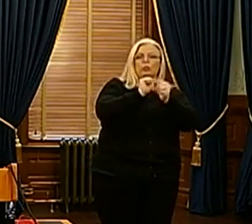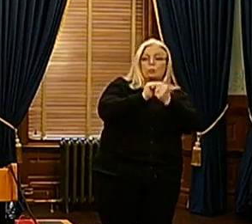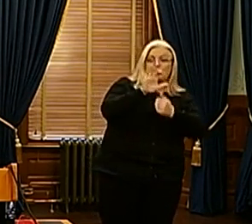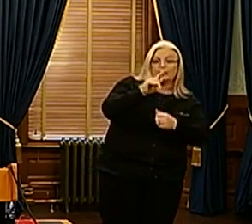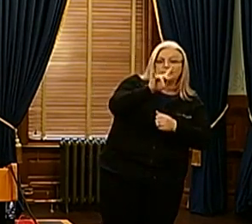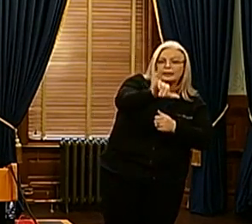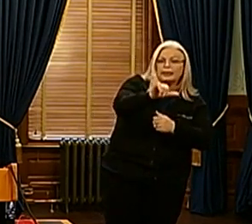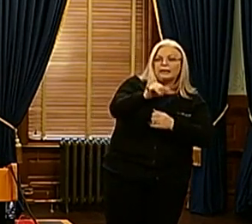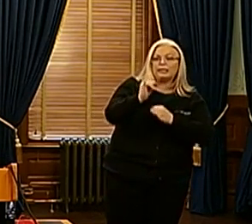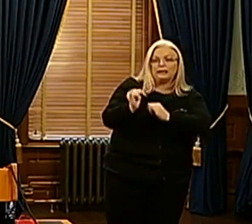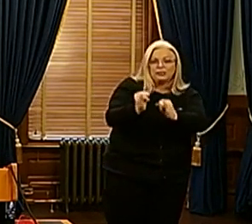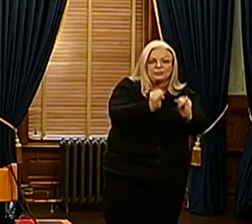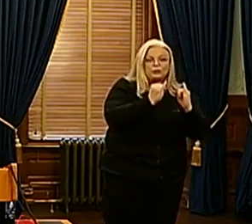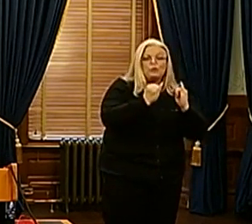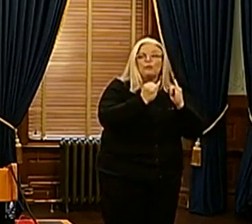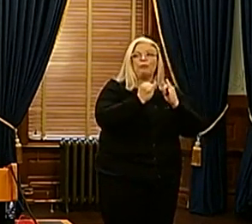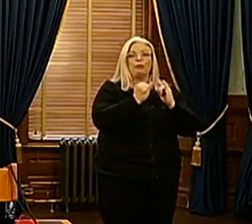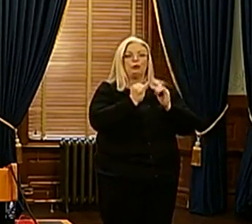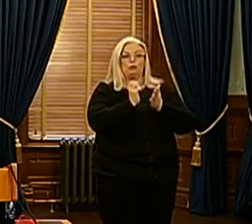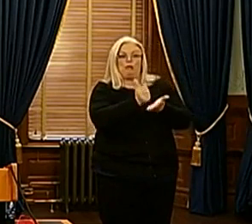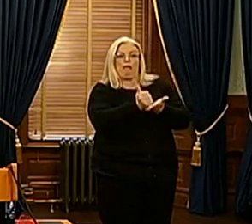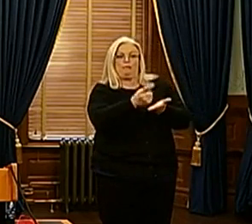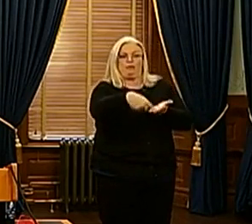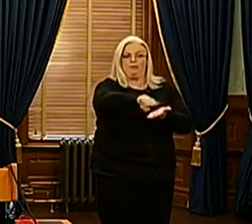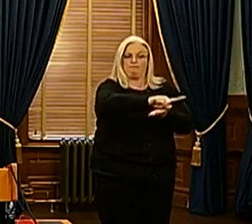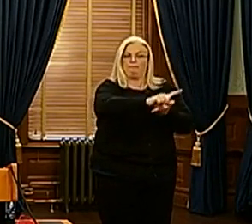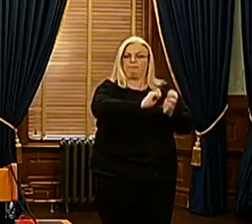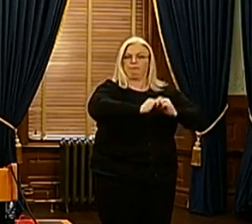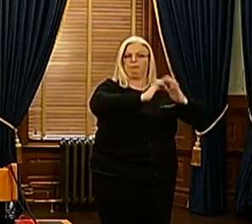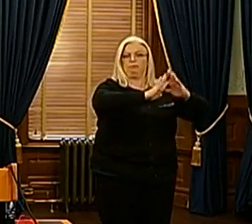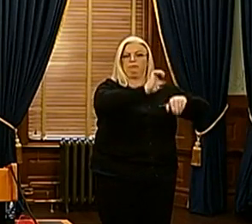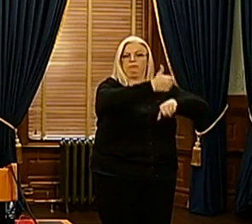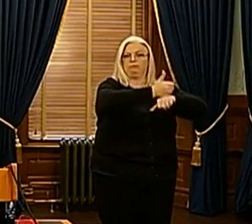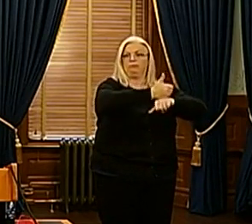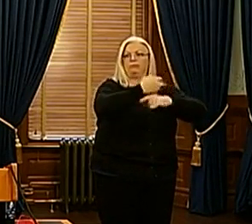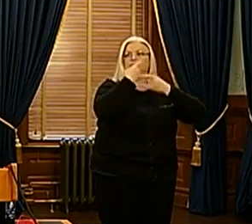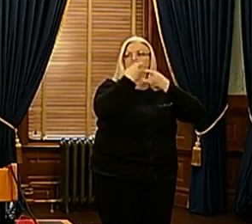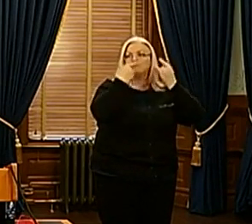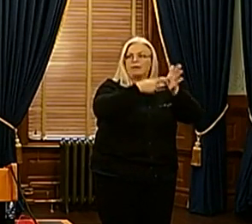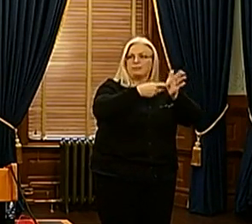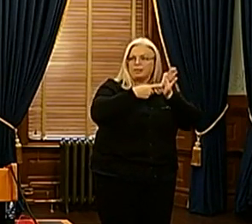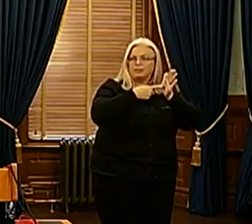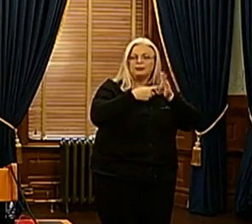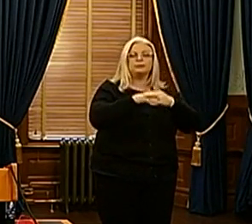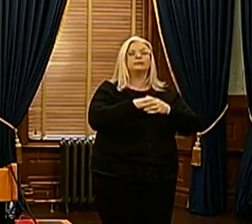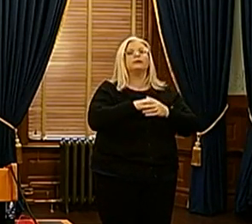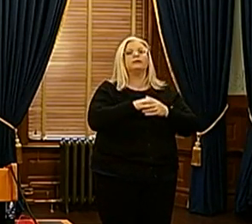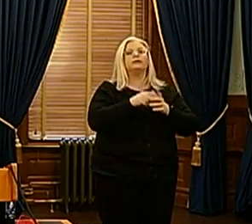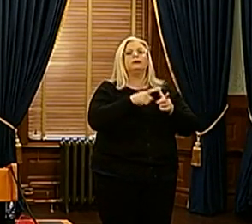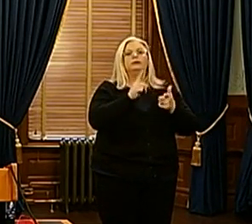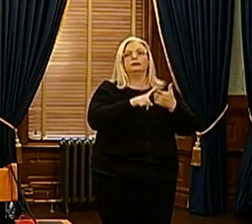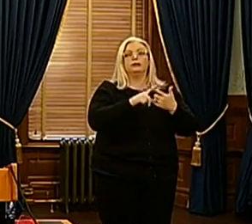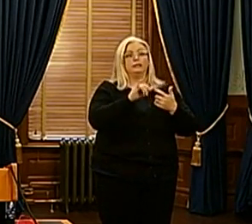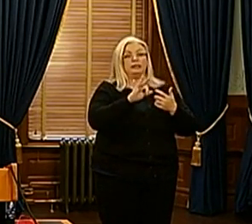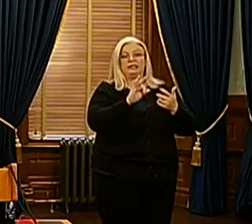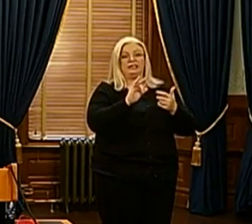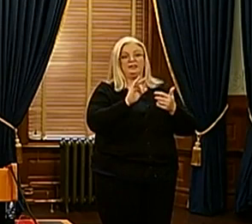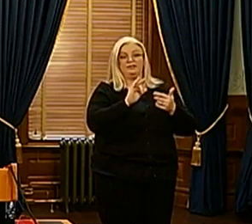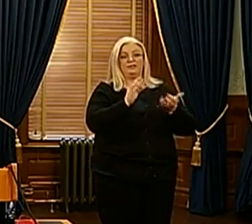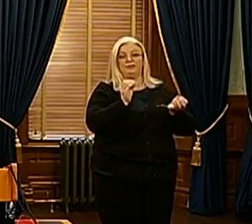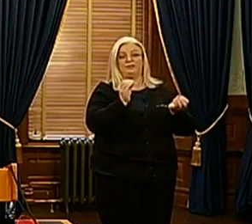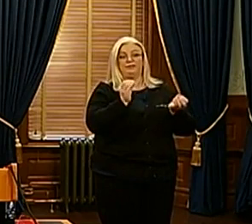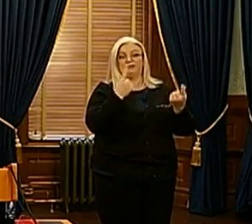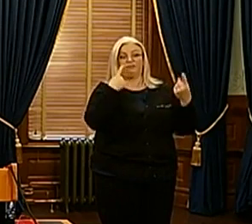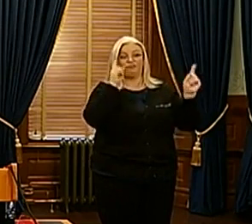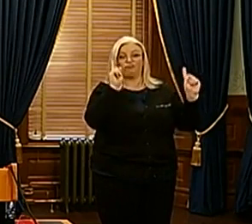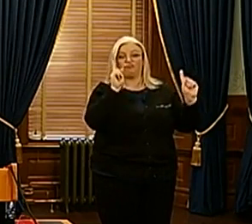to you know, help them put in a mask mandate, and then obviously if that doesn't work and